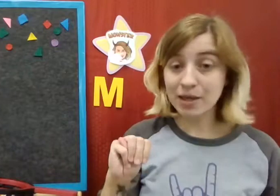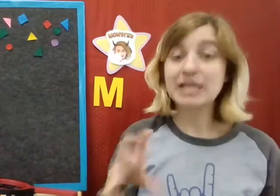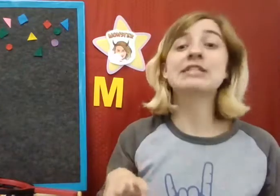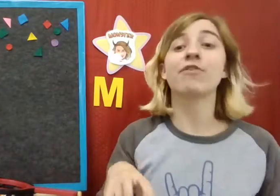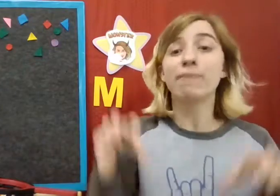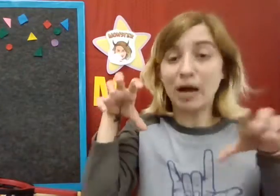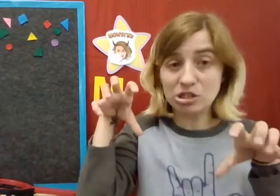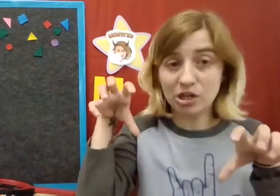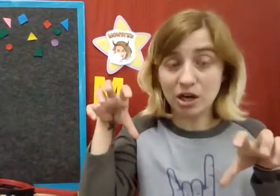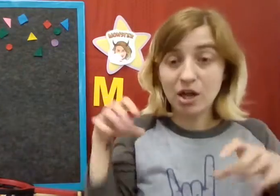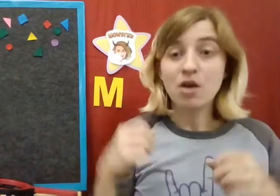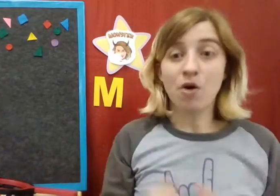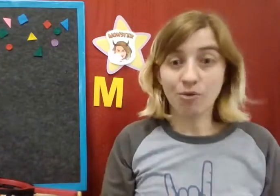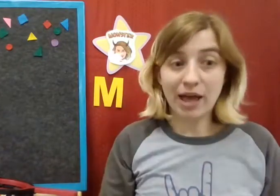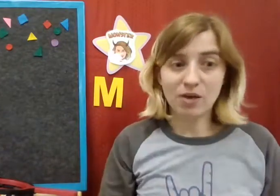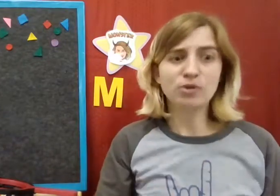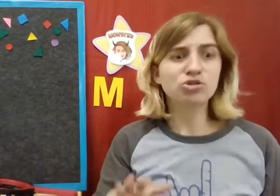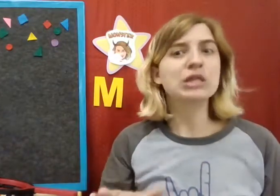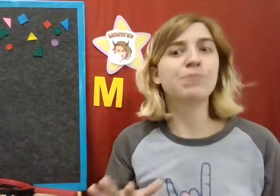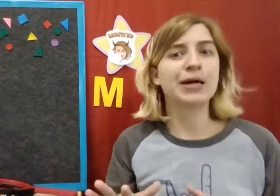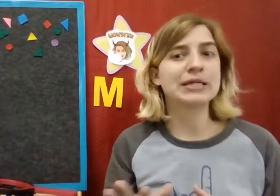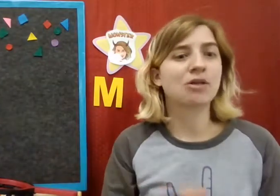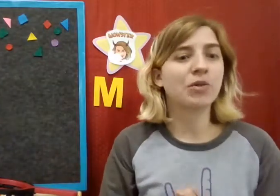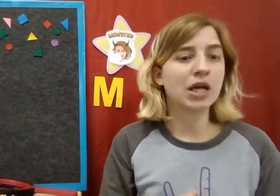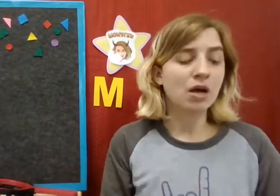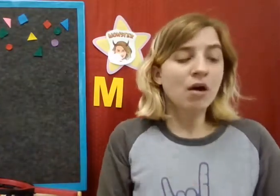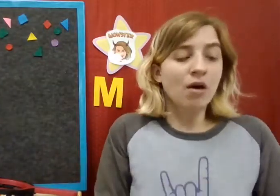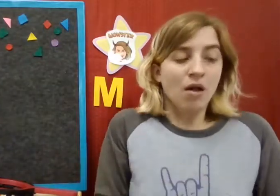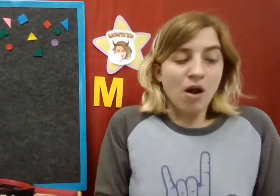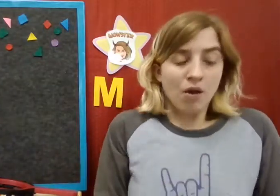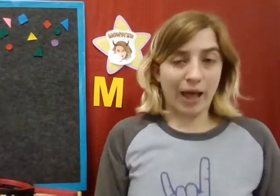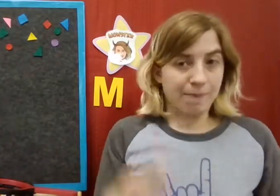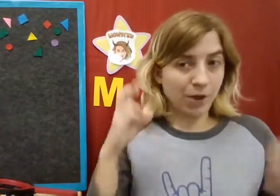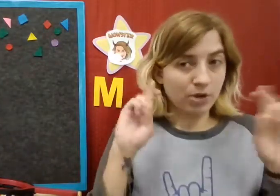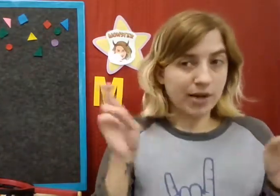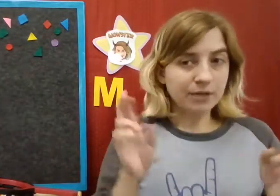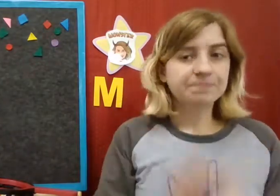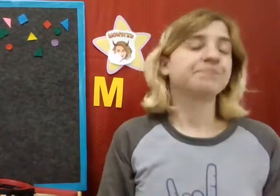is for monster. Okay, we'll do this pretty slowly. Are you ready?